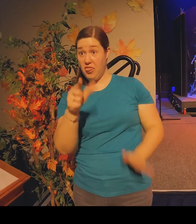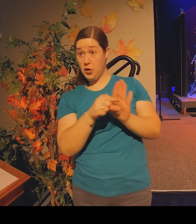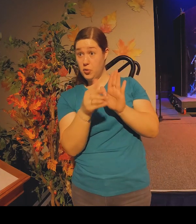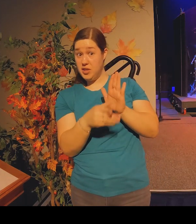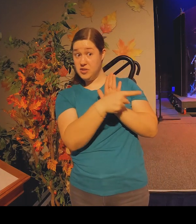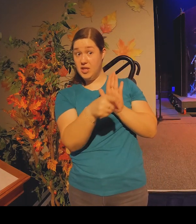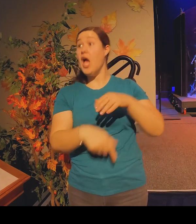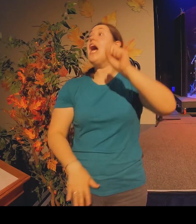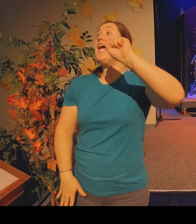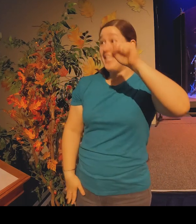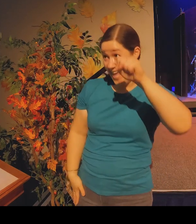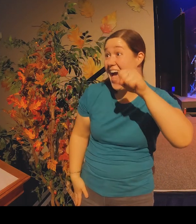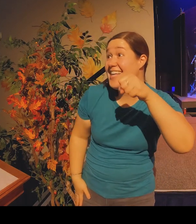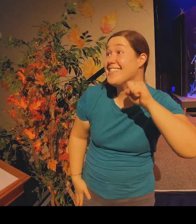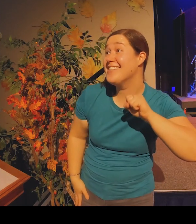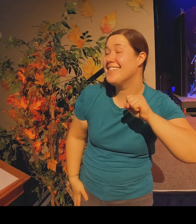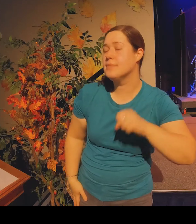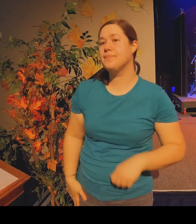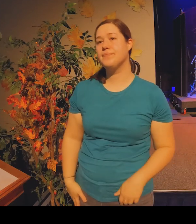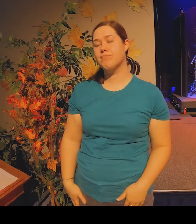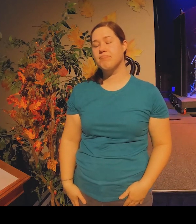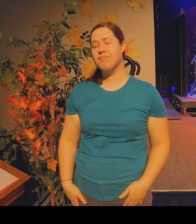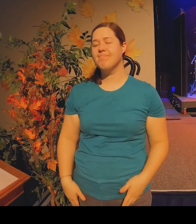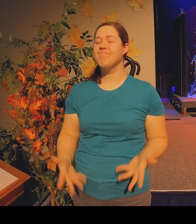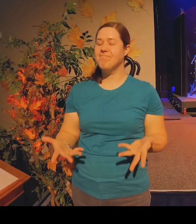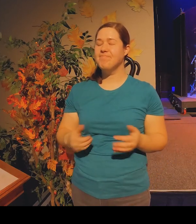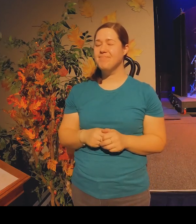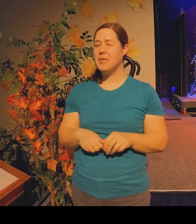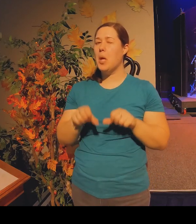Yeah. Well, we could have predicted that one.